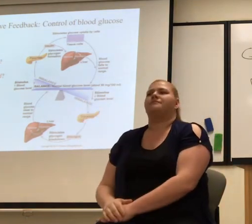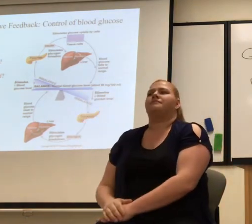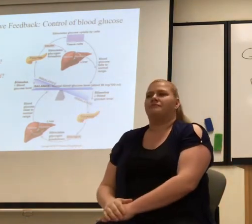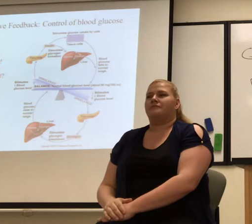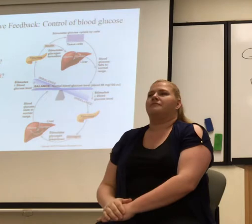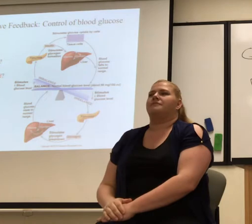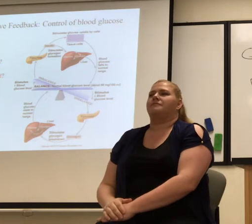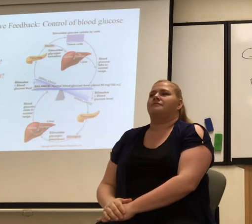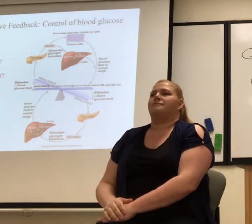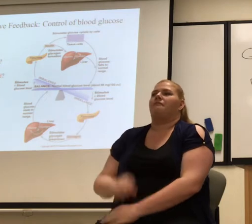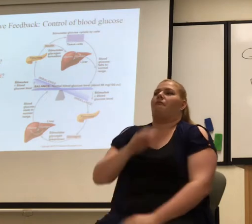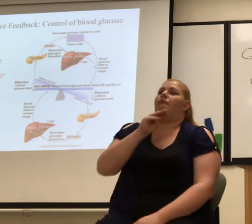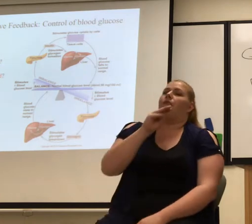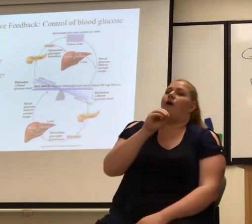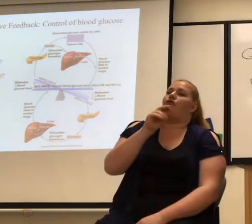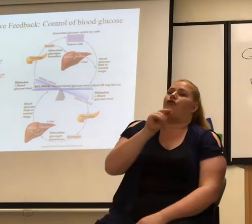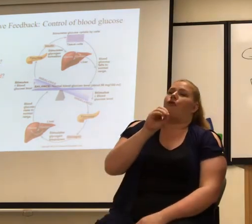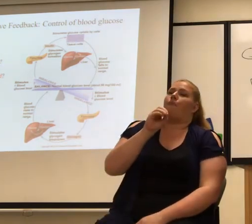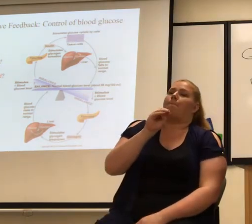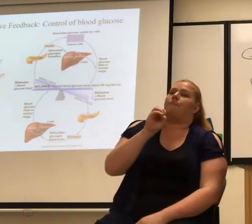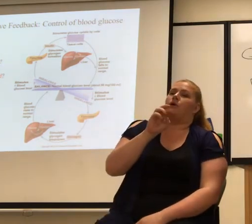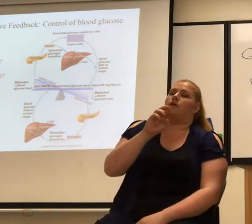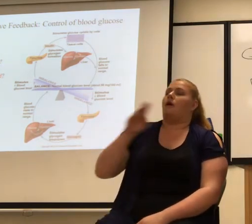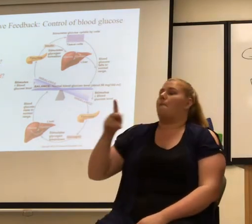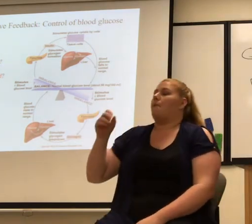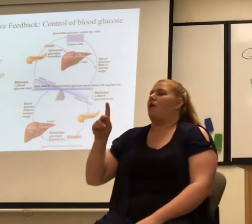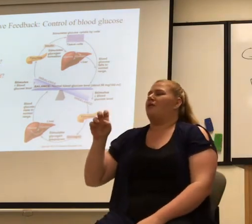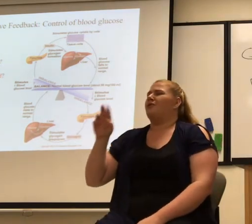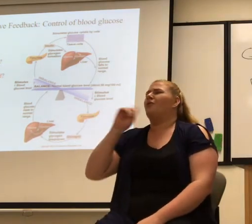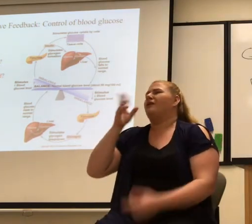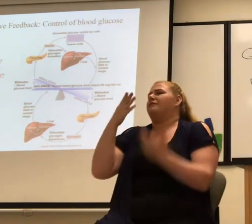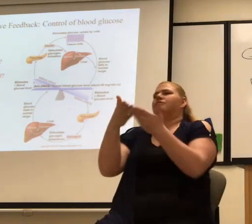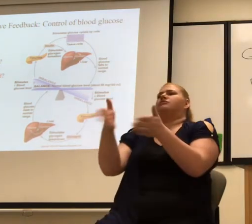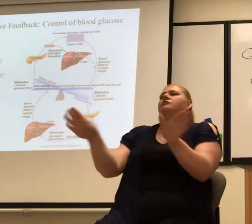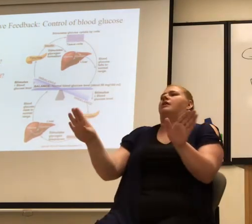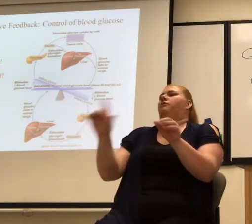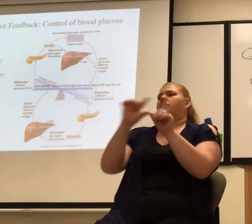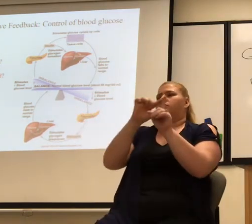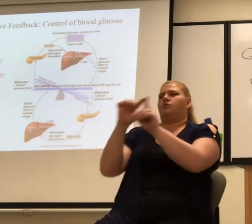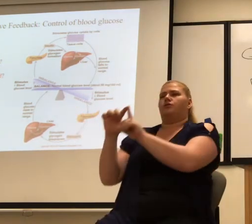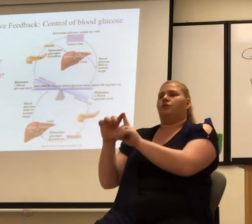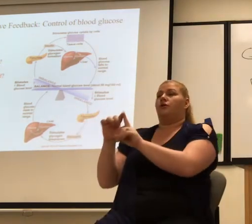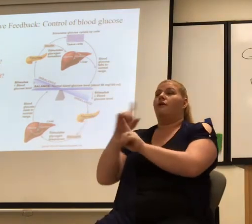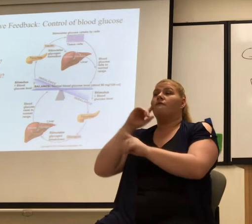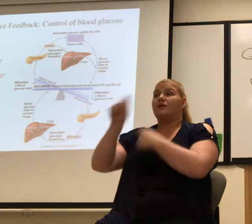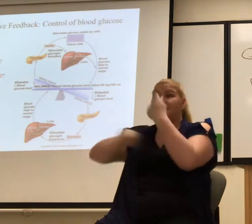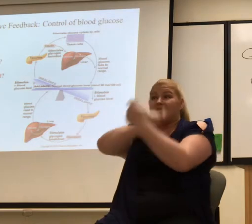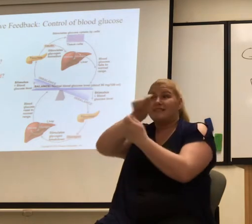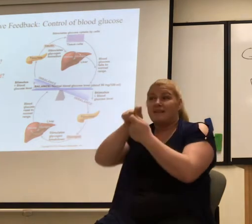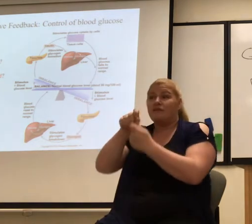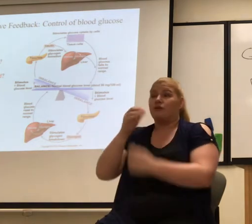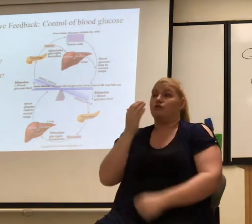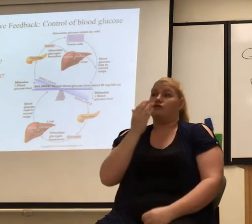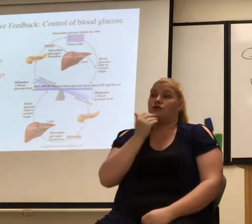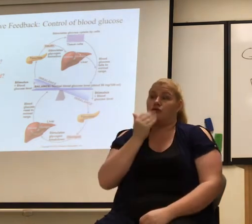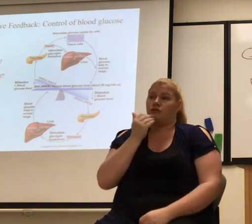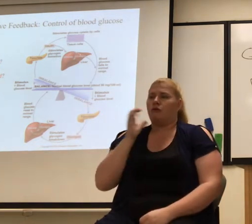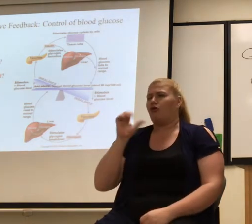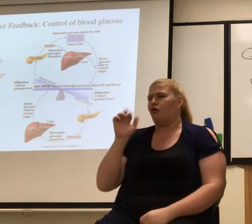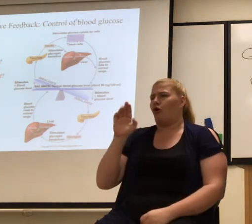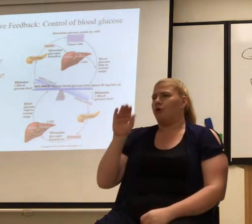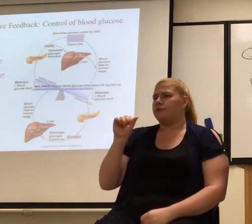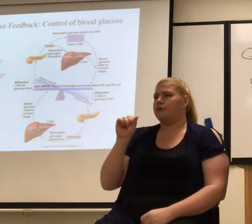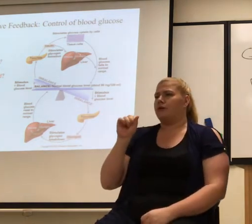Monomer and polymer are more generic terms. To be specific for sugars or carbohydrates, you would want to